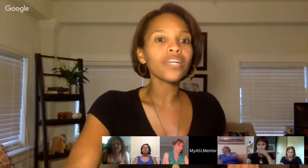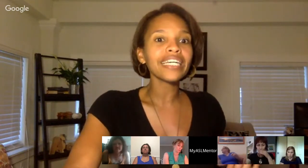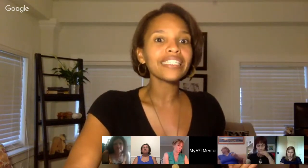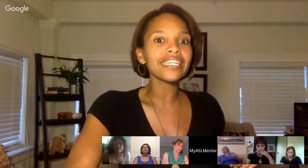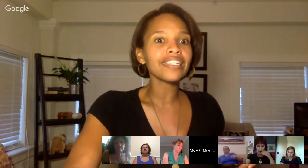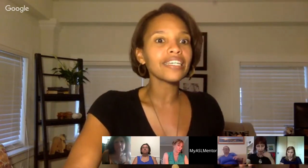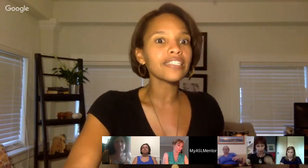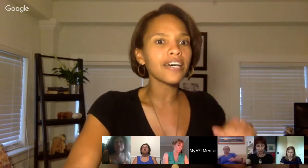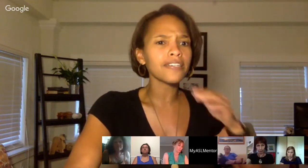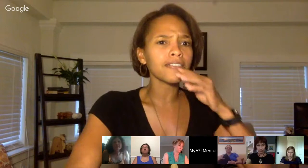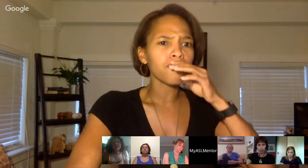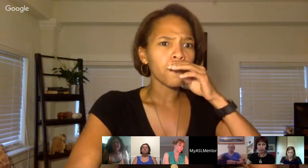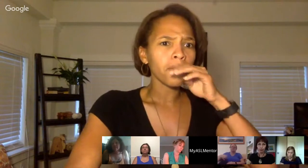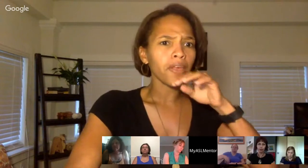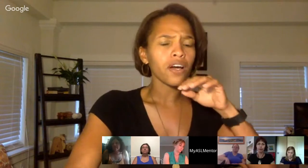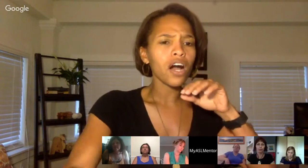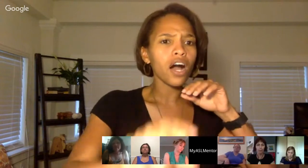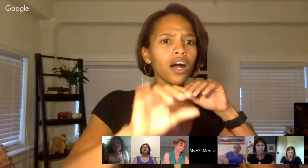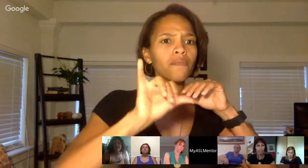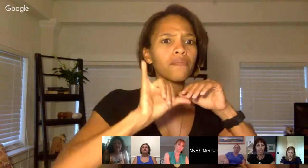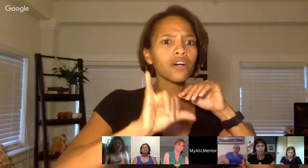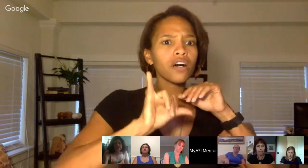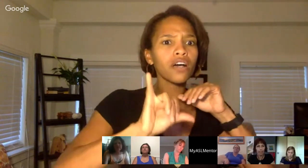At 119, he says,